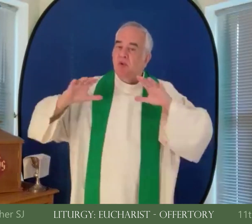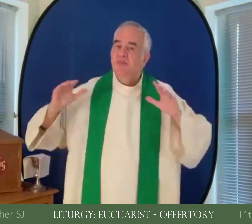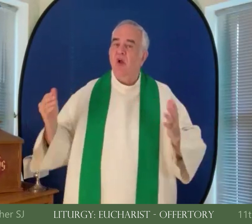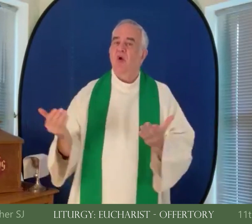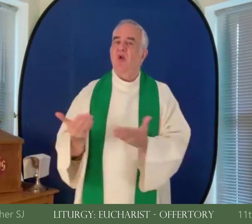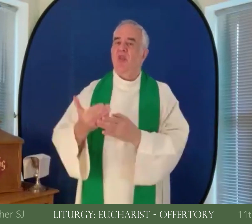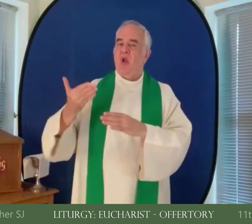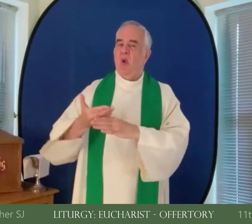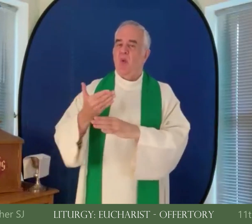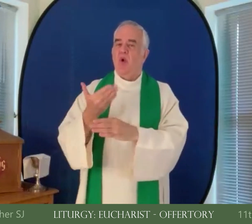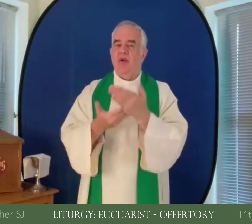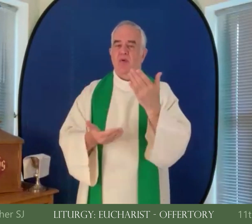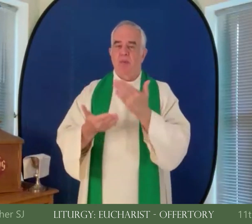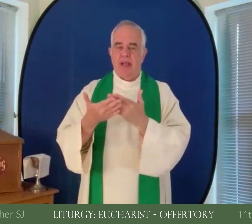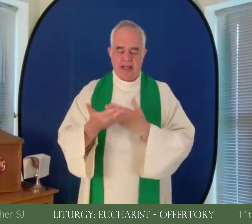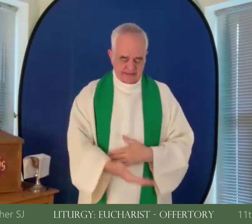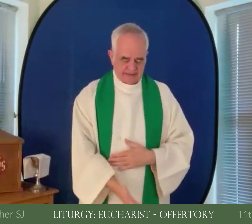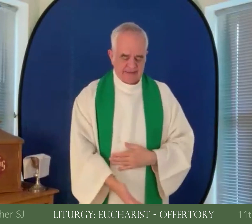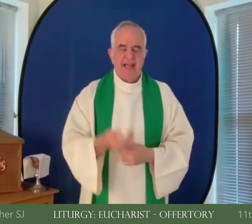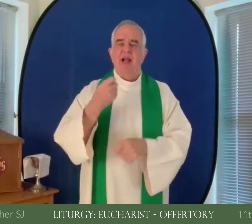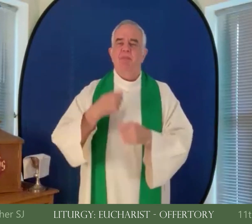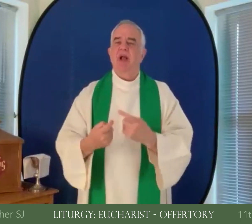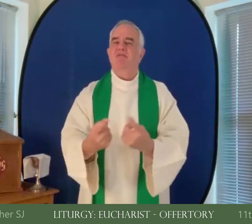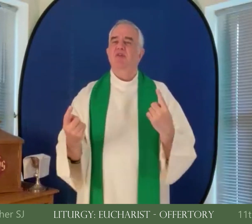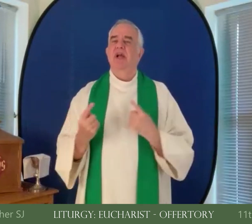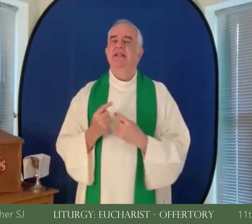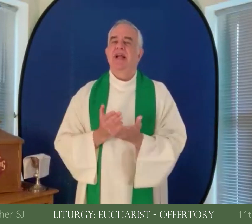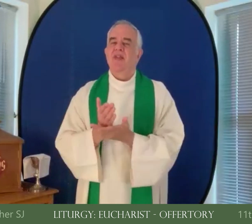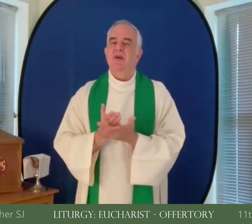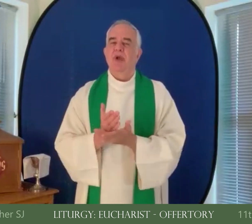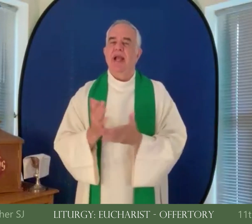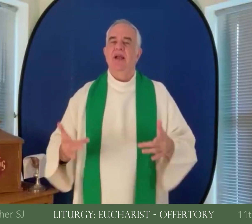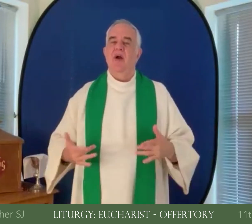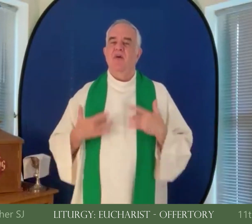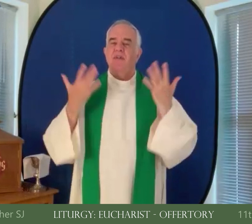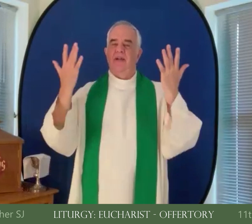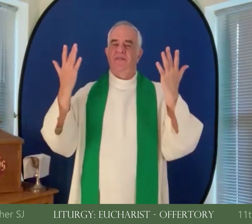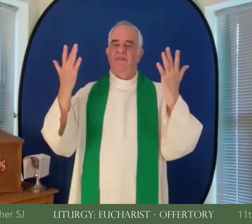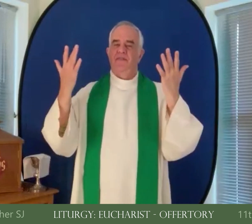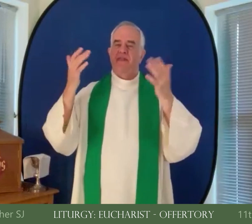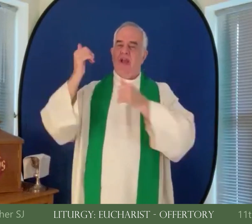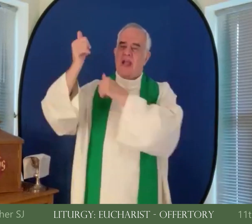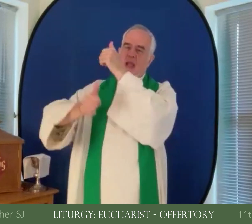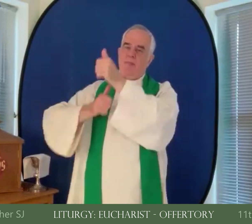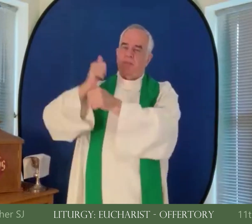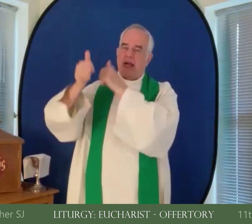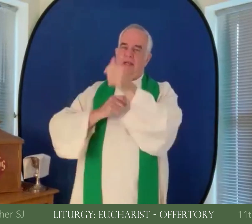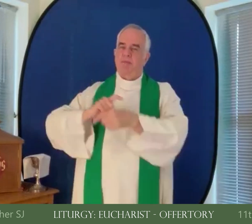of the earth, work of humanity, and the bread of death. That is the